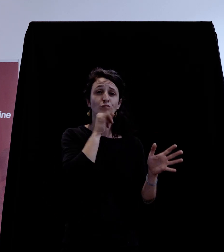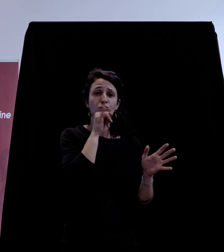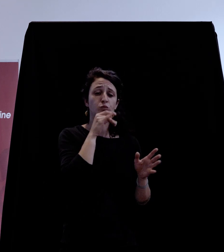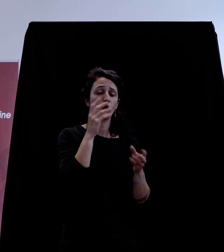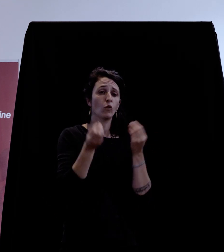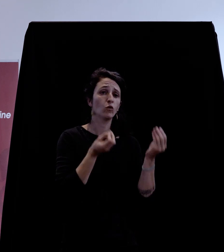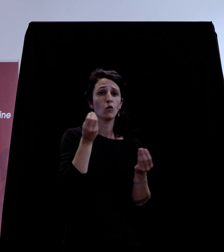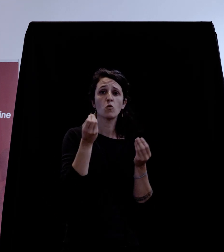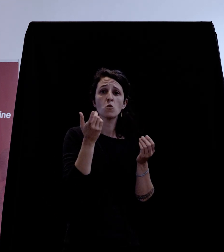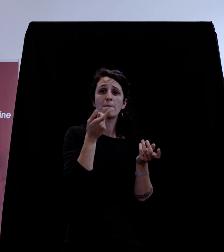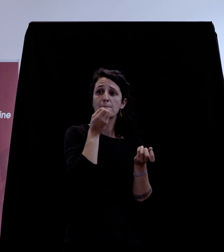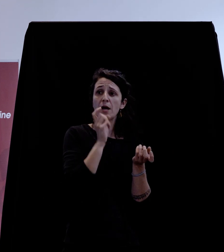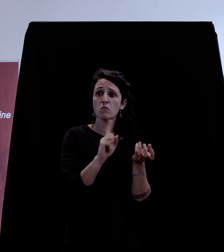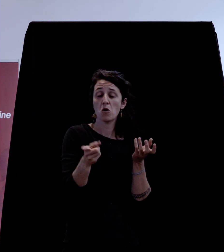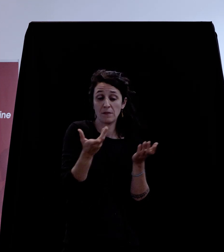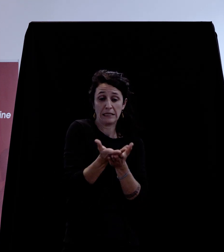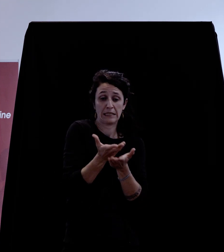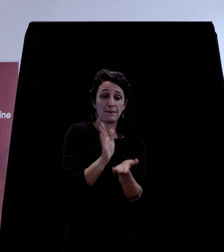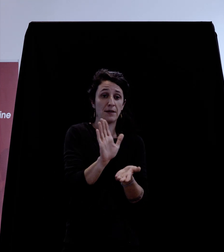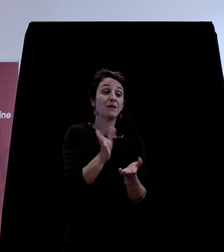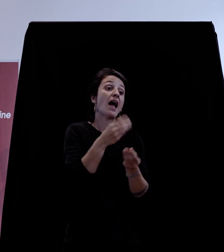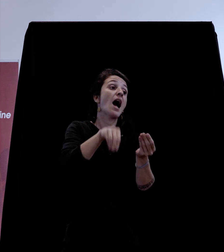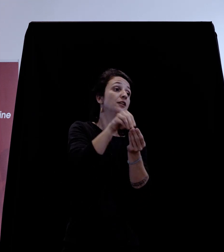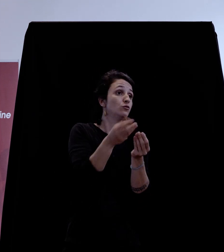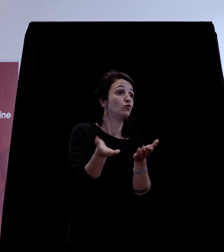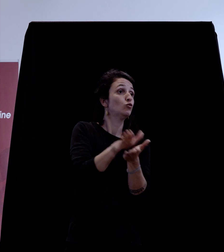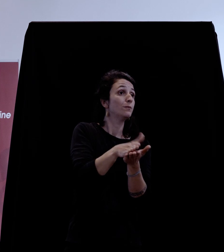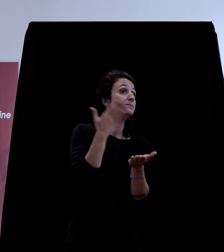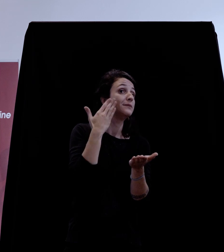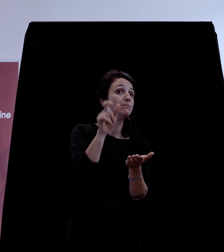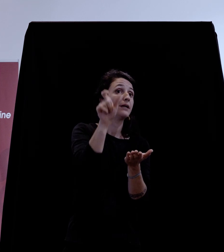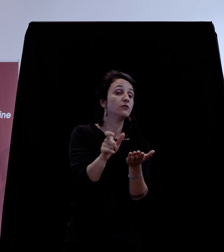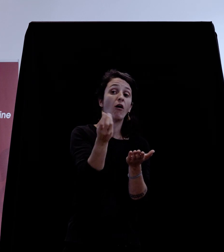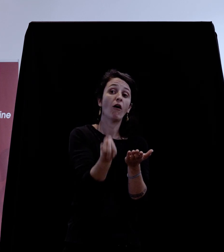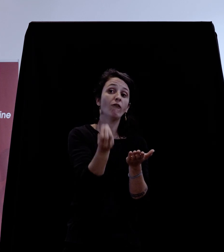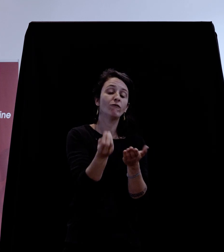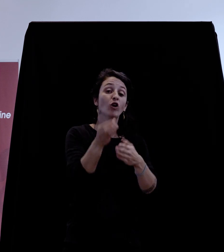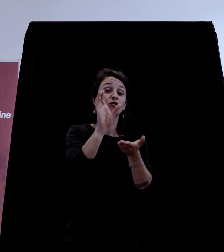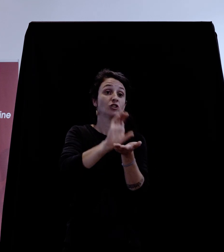of typical development, you're adding another layer of complication.